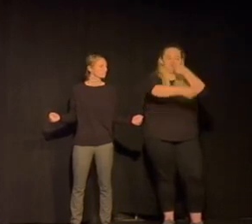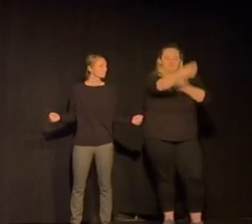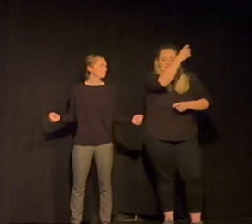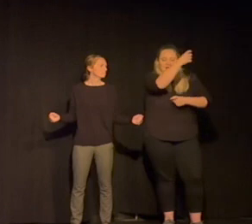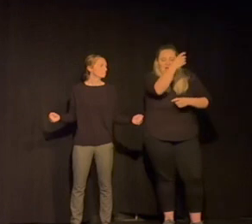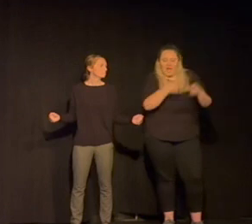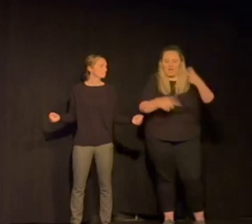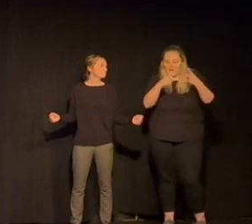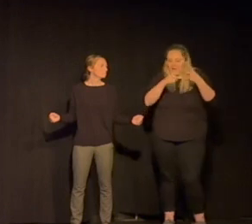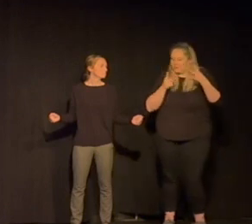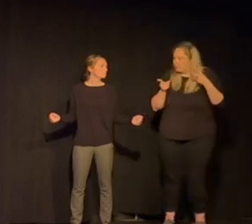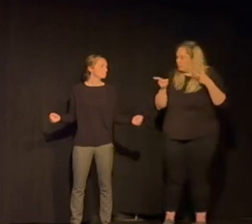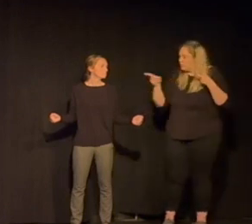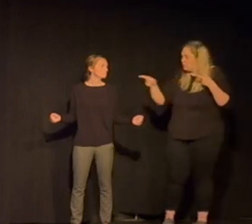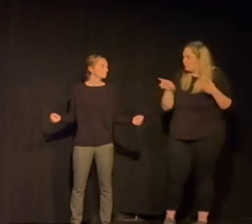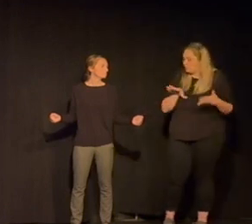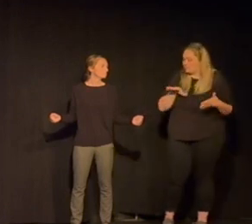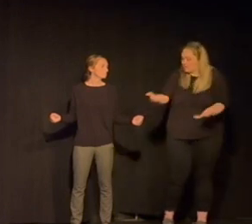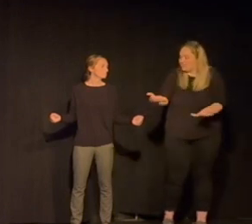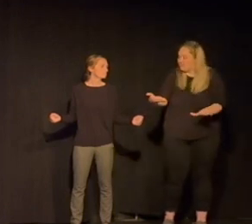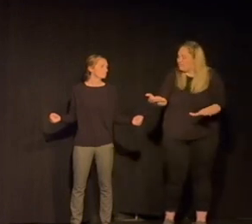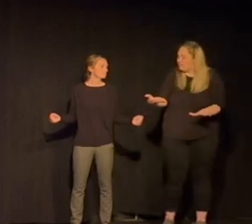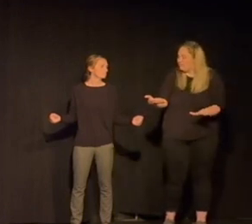you dead.